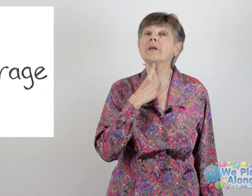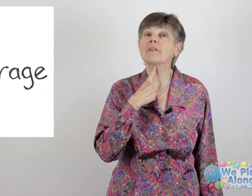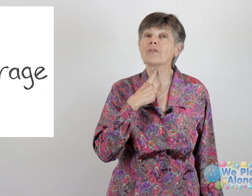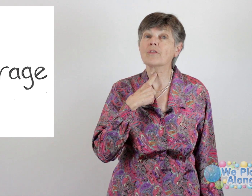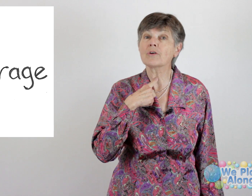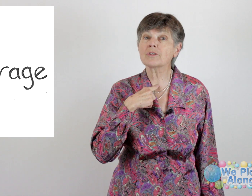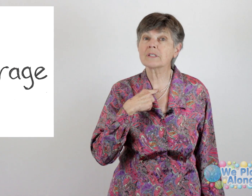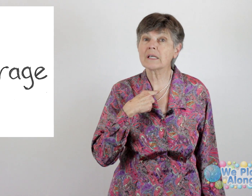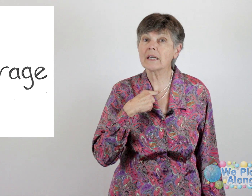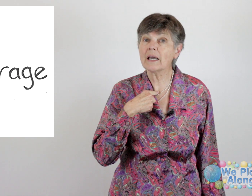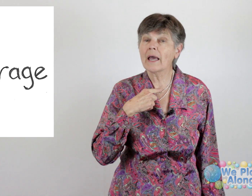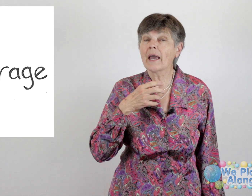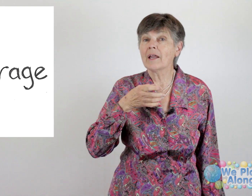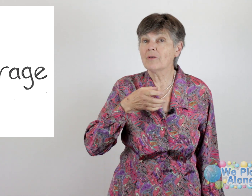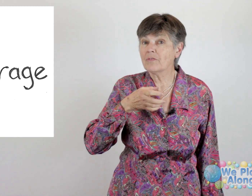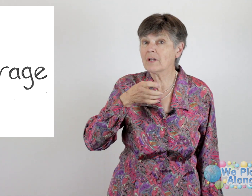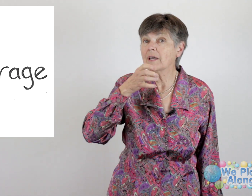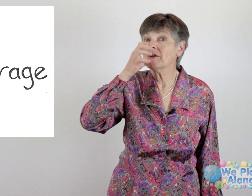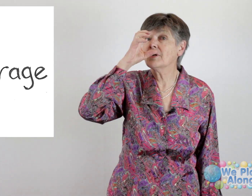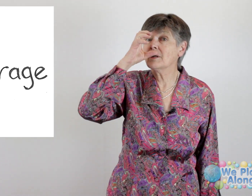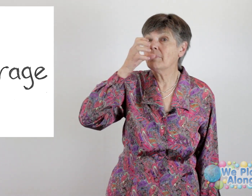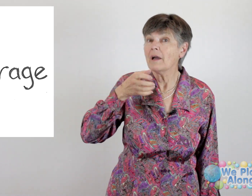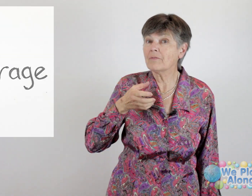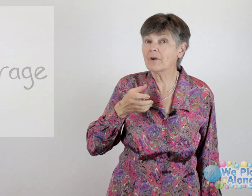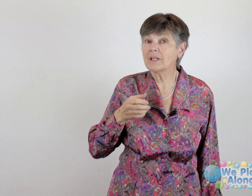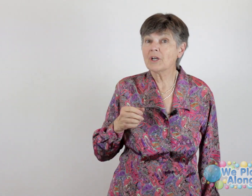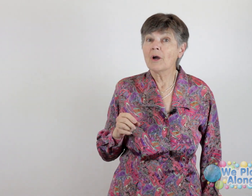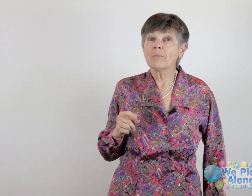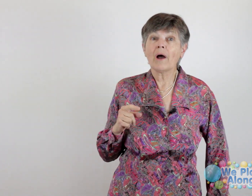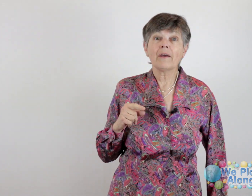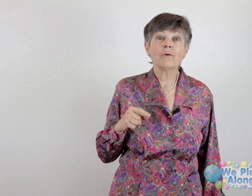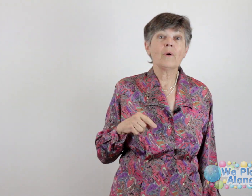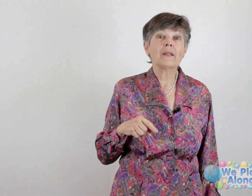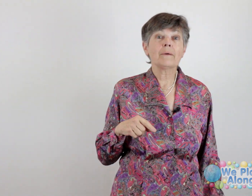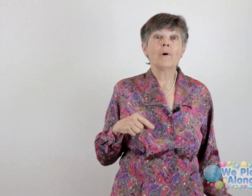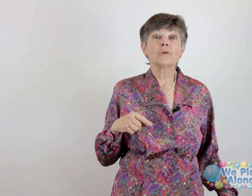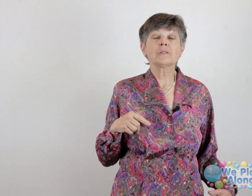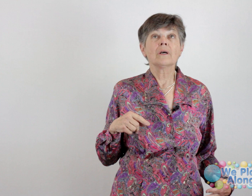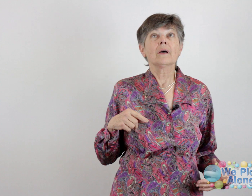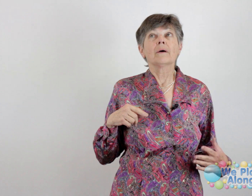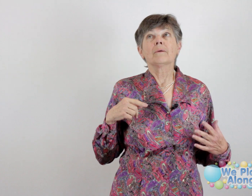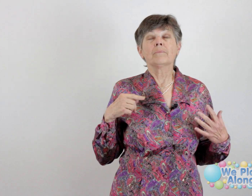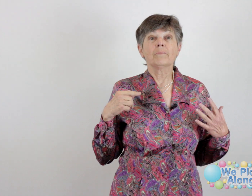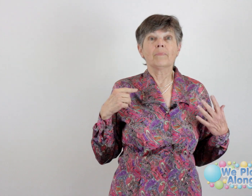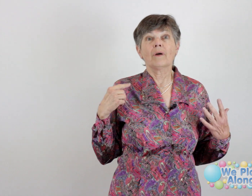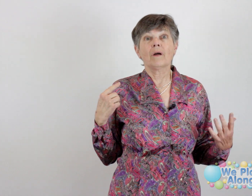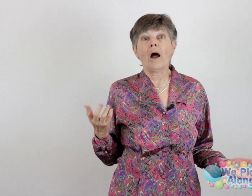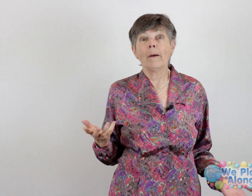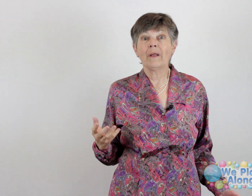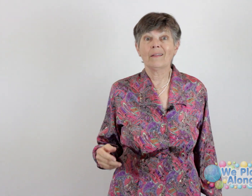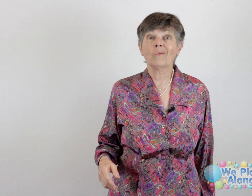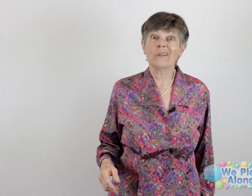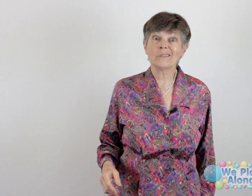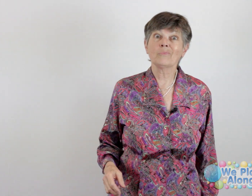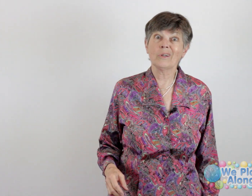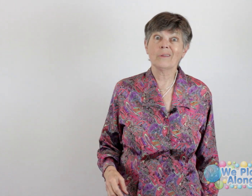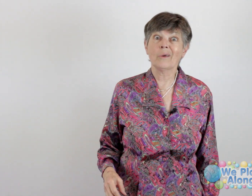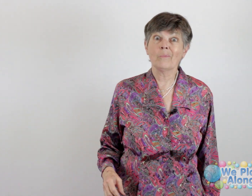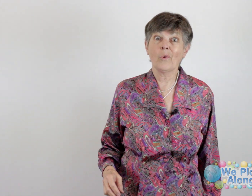get thirsty and you feel like you need a beverage, probably one of the most common and the one that's really the